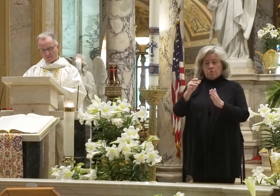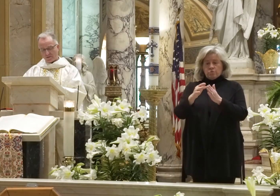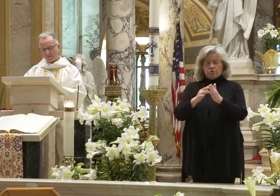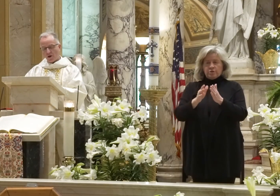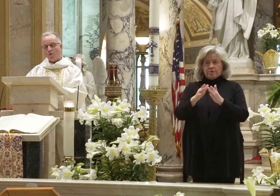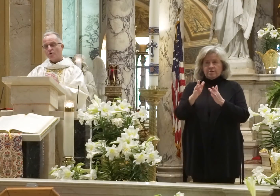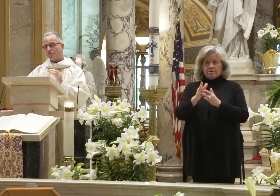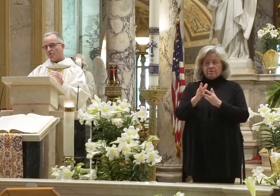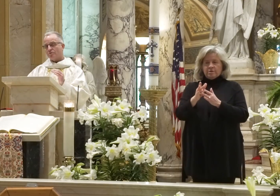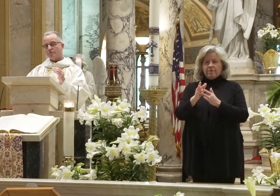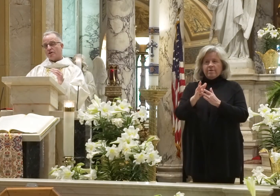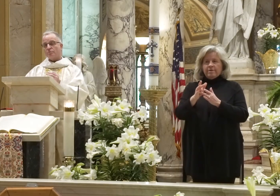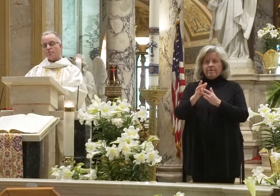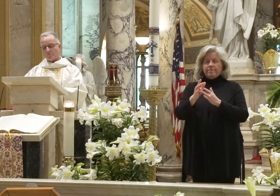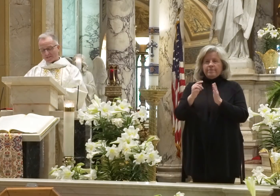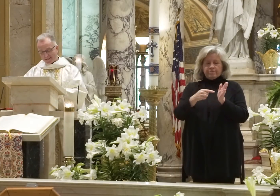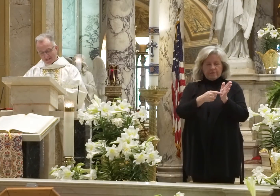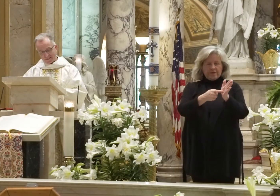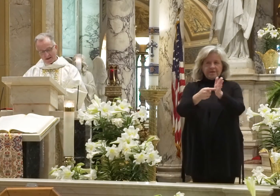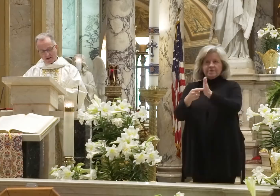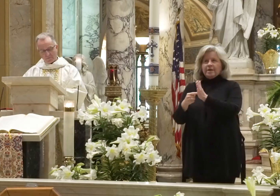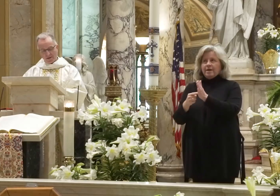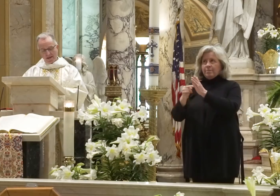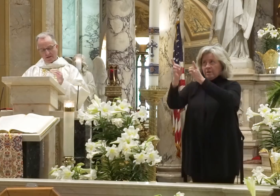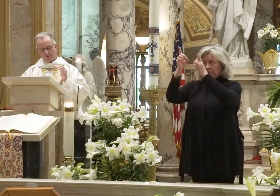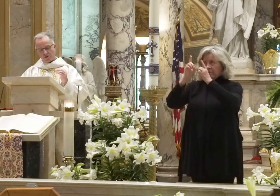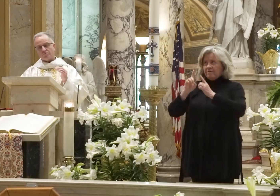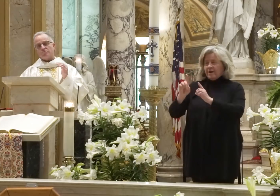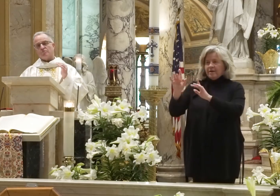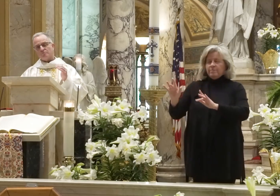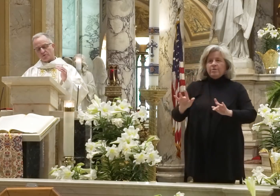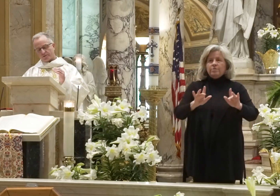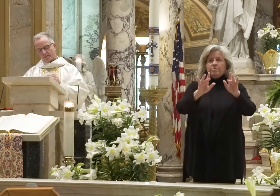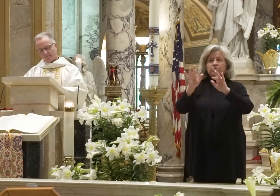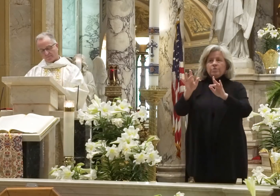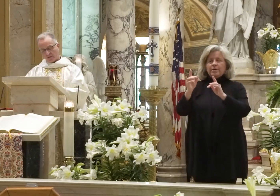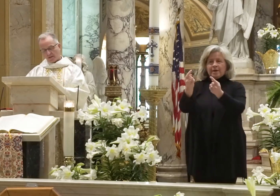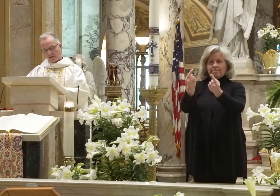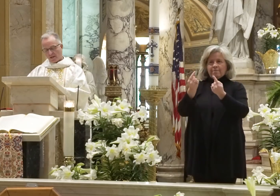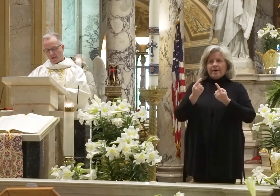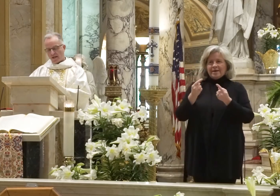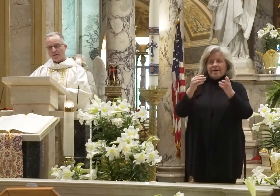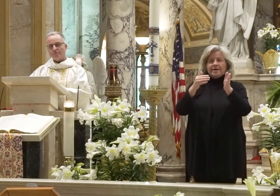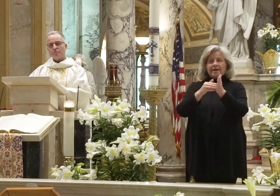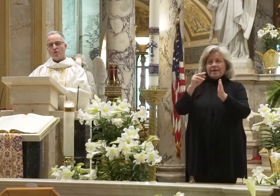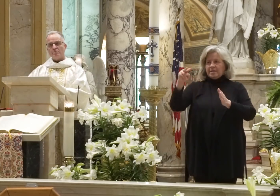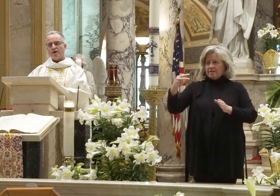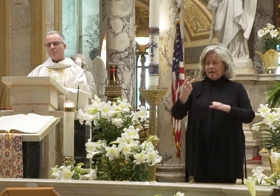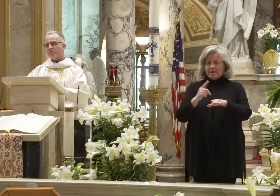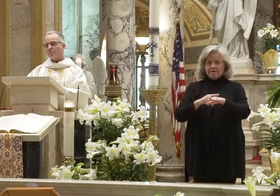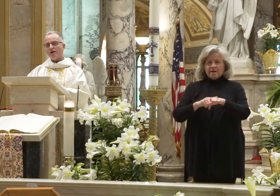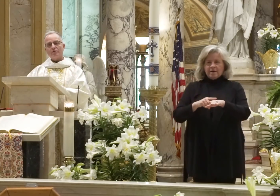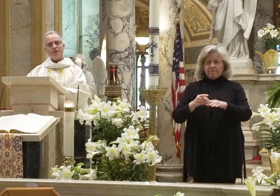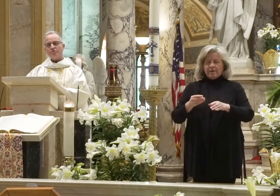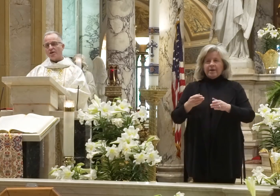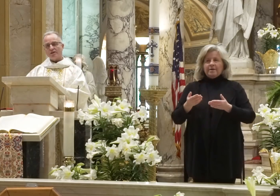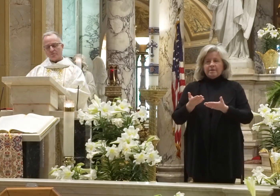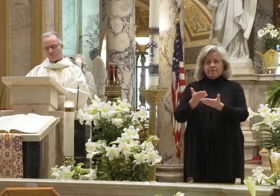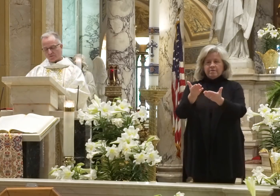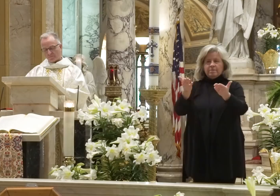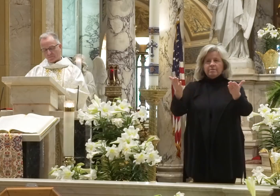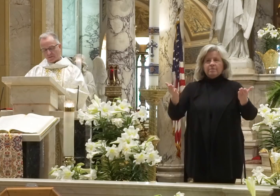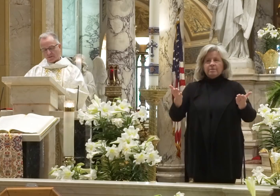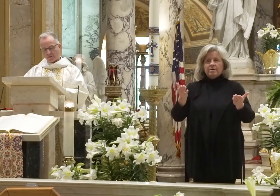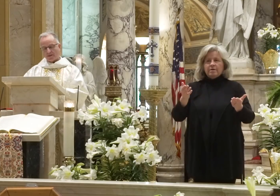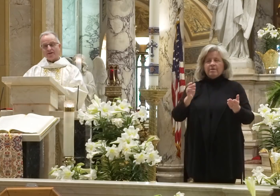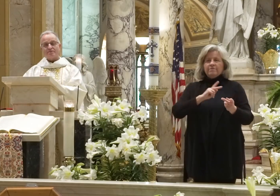divine mercy, returned to the upper room a second time in a gesture of mercy and left one man profoundly